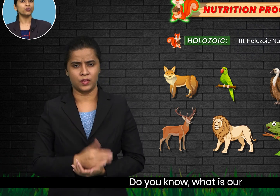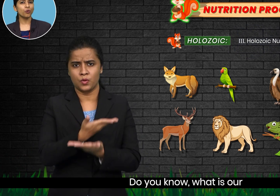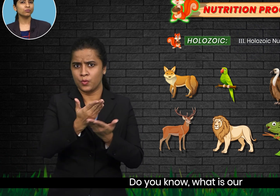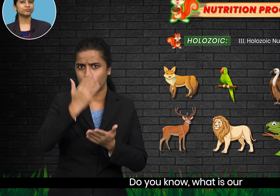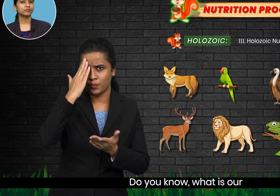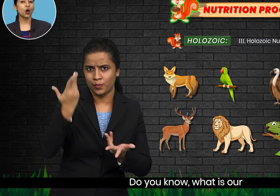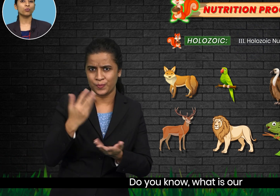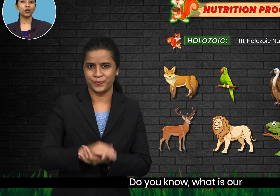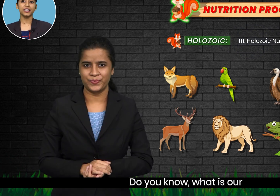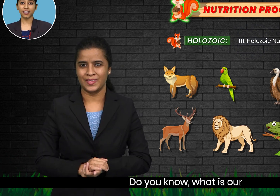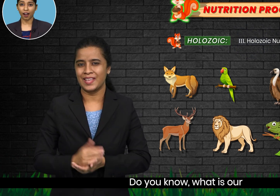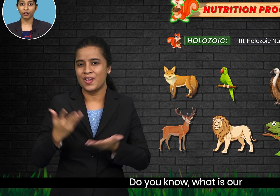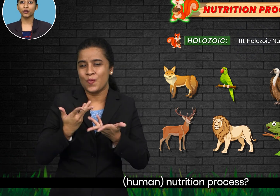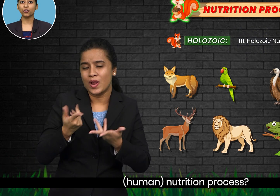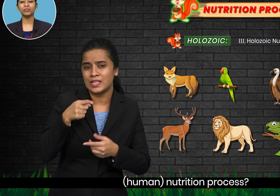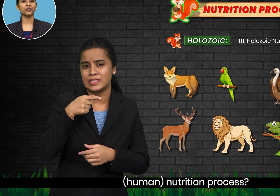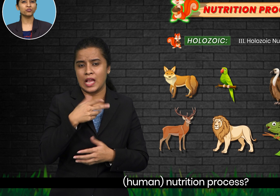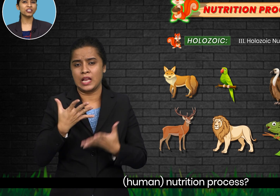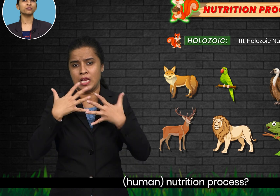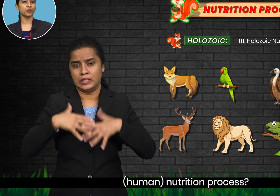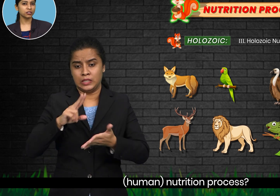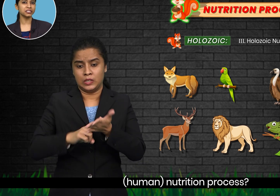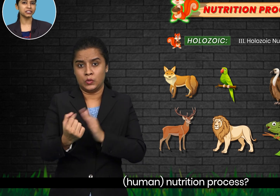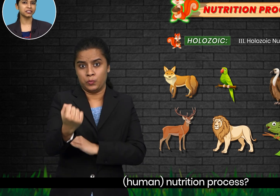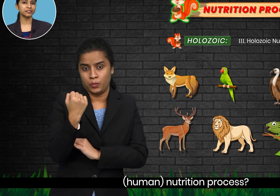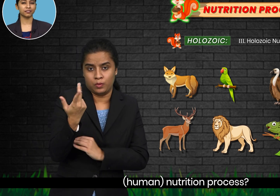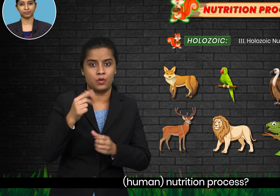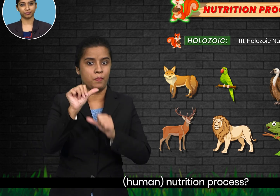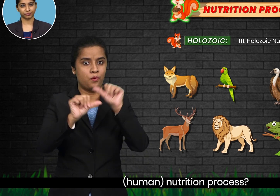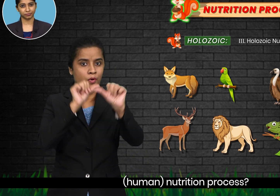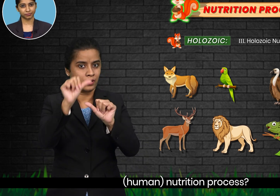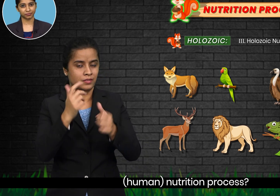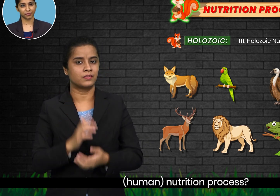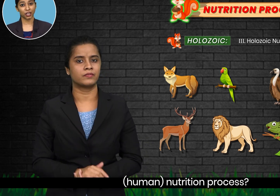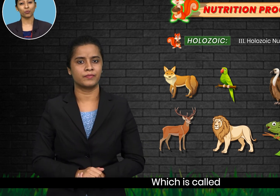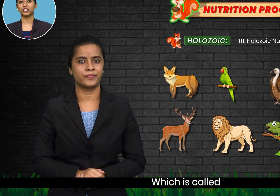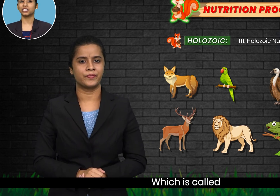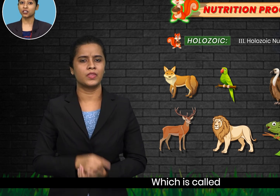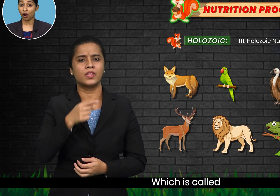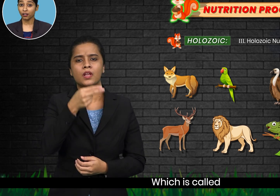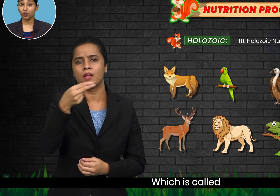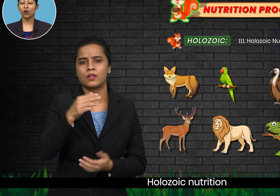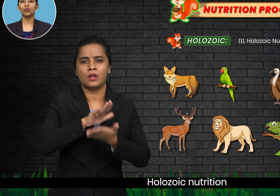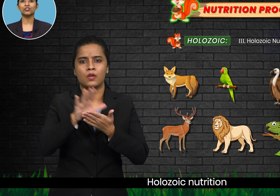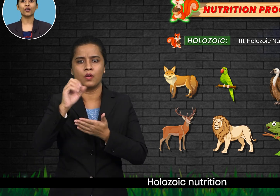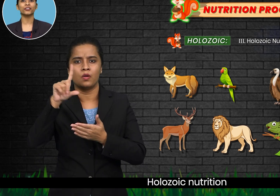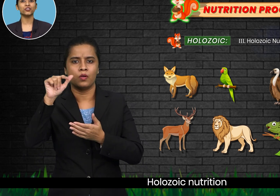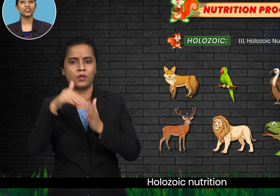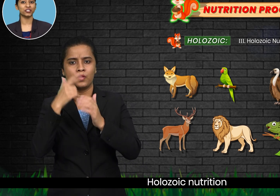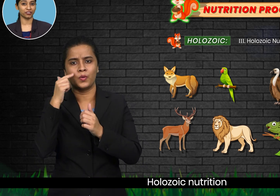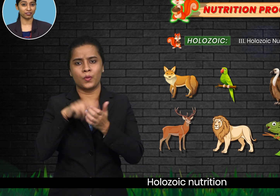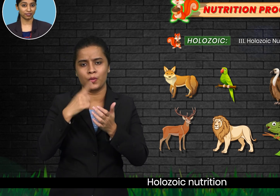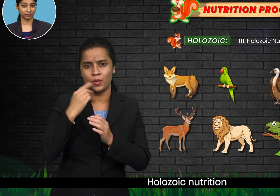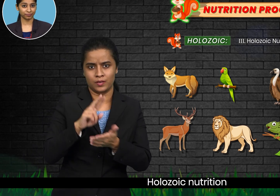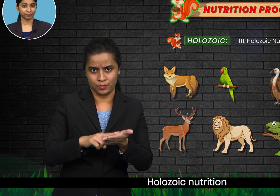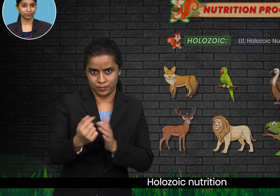Do you know what is our human nutrition process? Which is called Holozoic